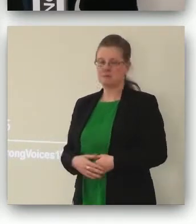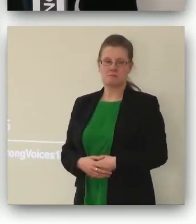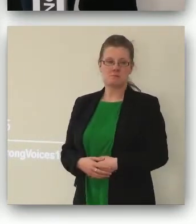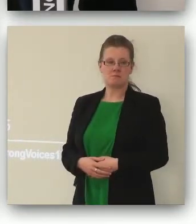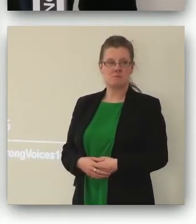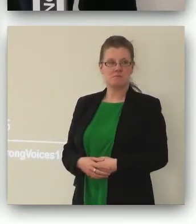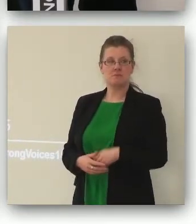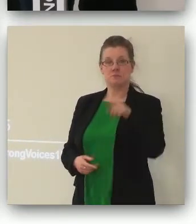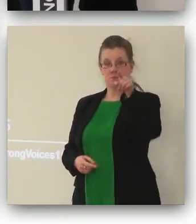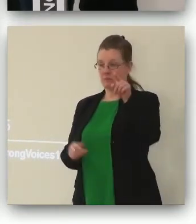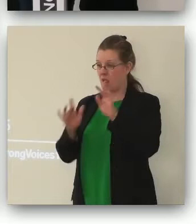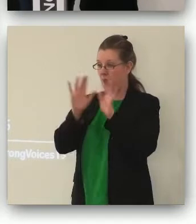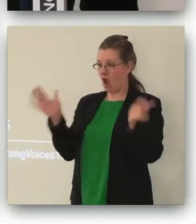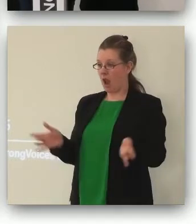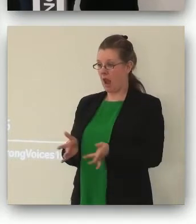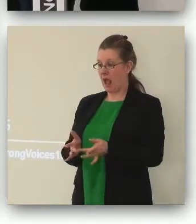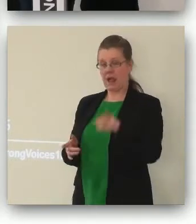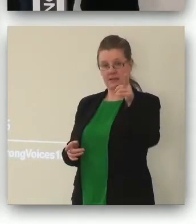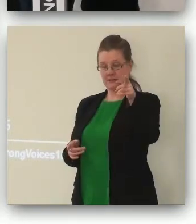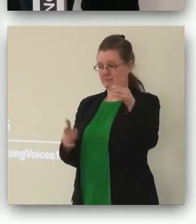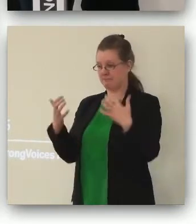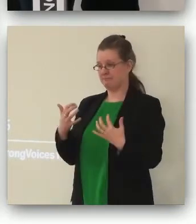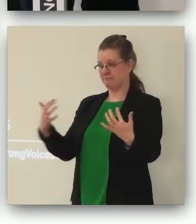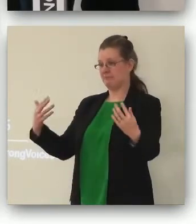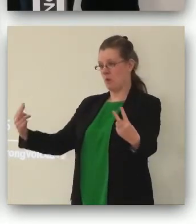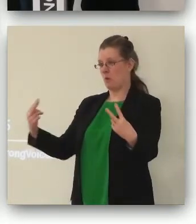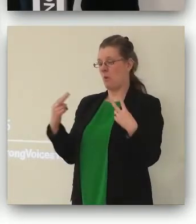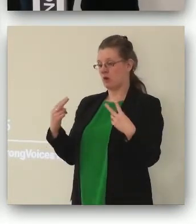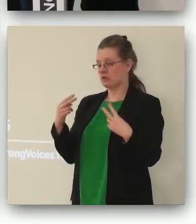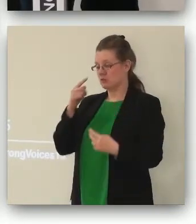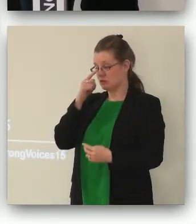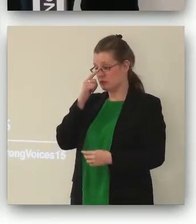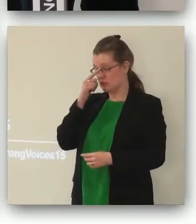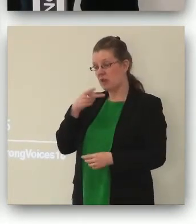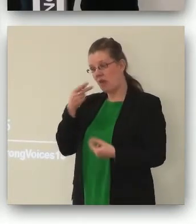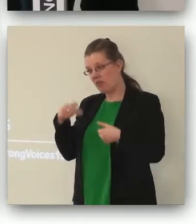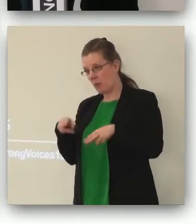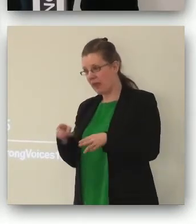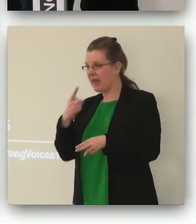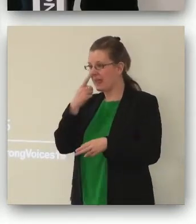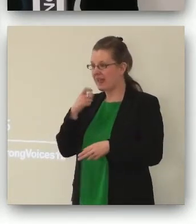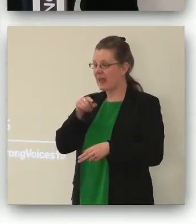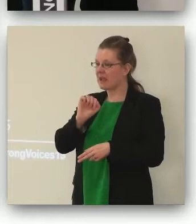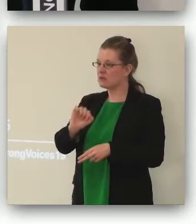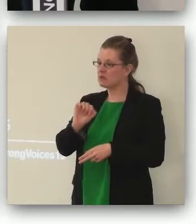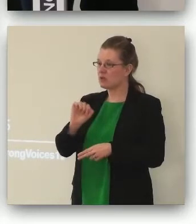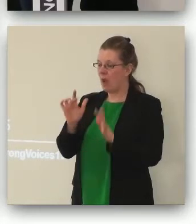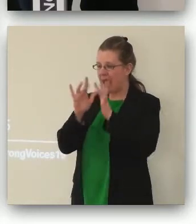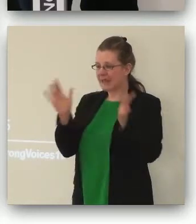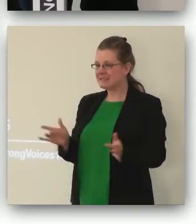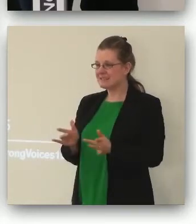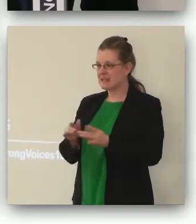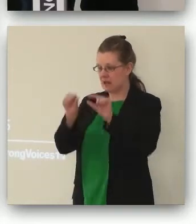And for the online audience, there's another way you can do it, which is to respond on your browser, your internet